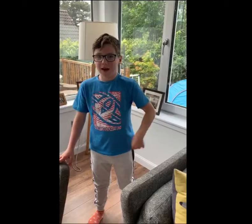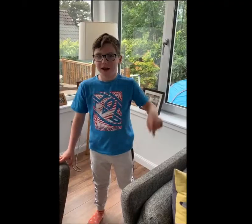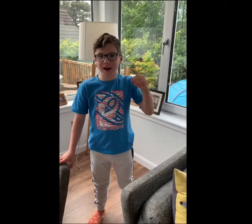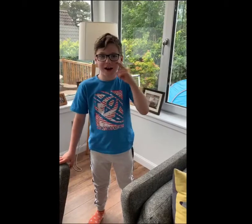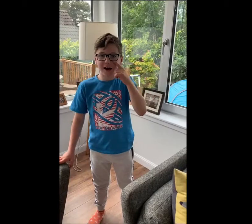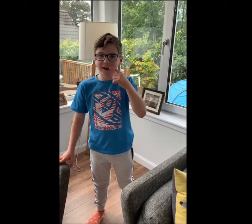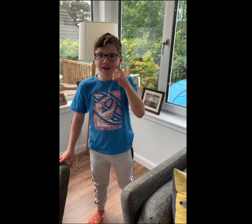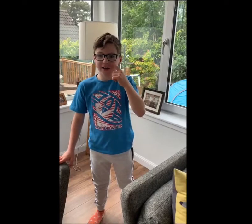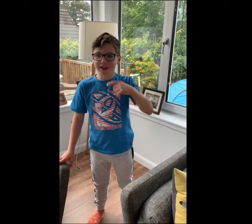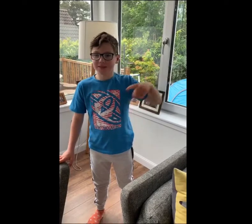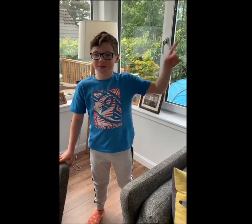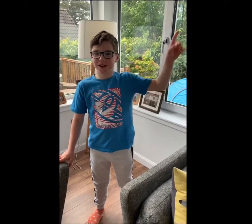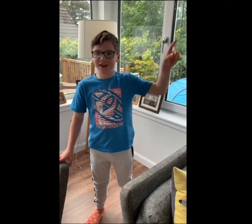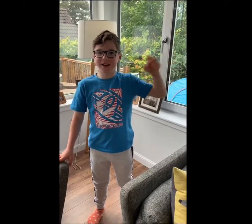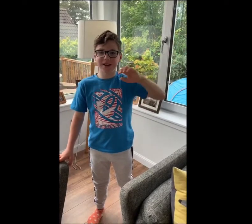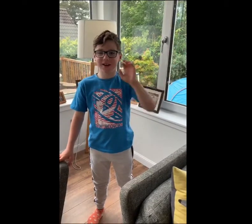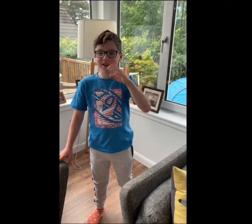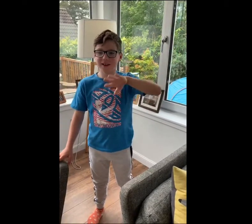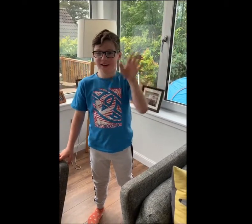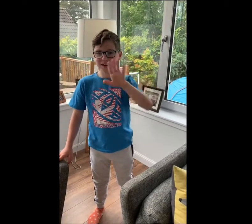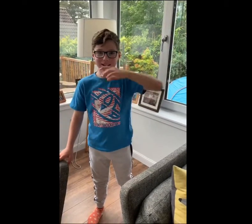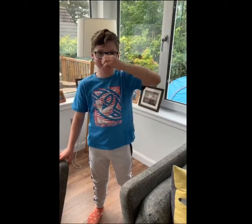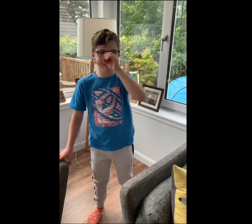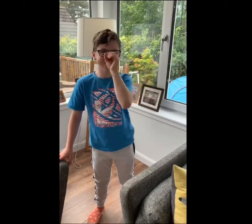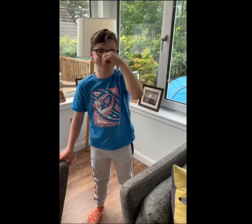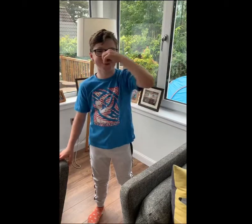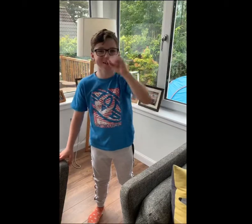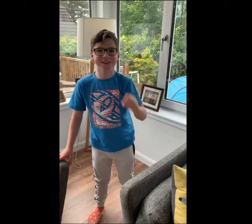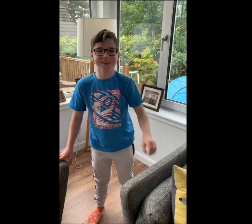horse. I spy hedgehog.